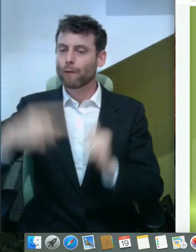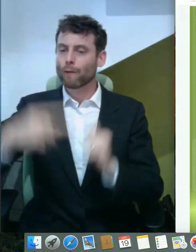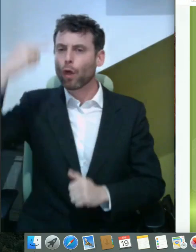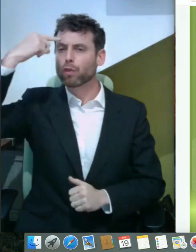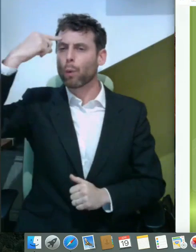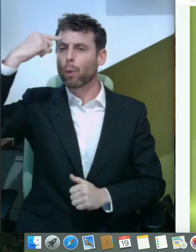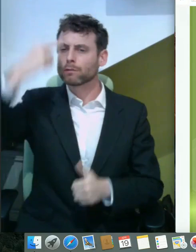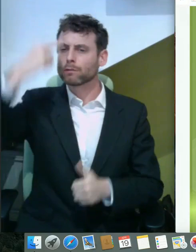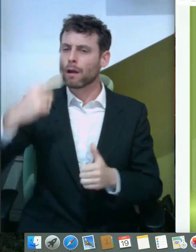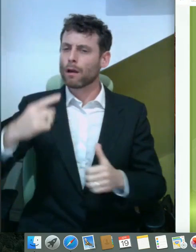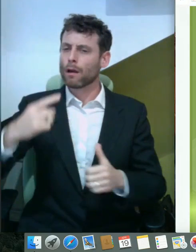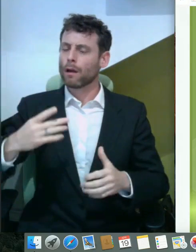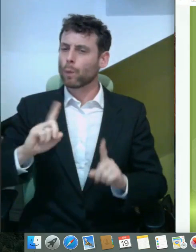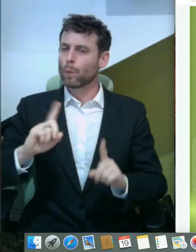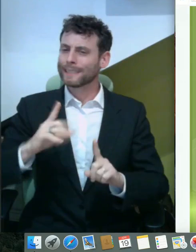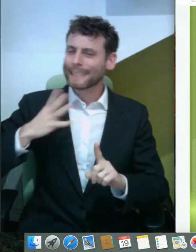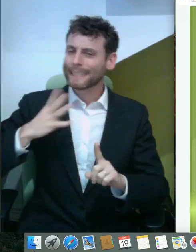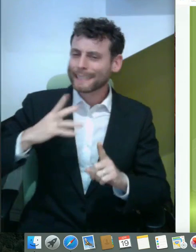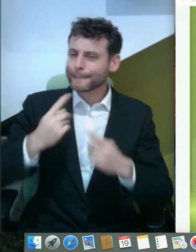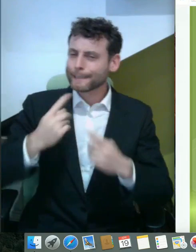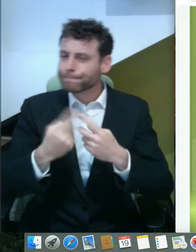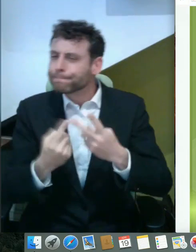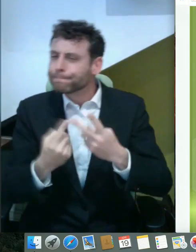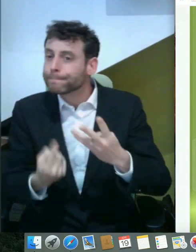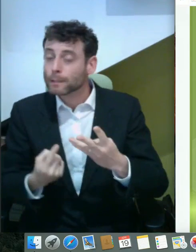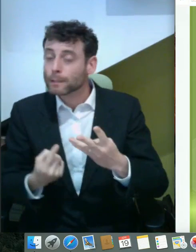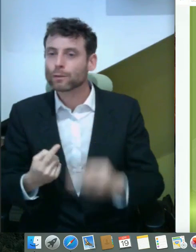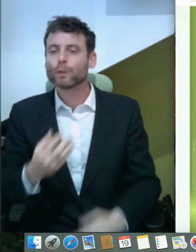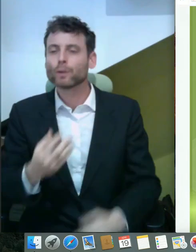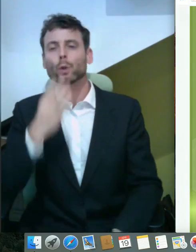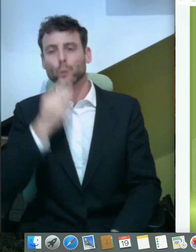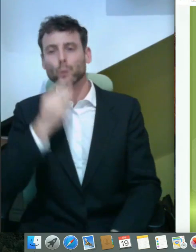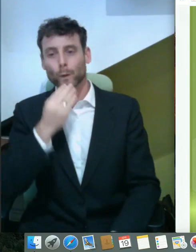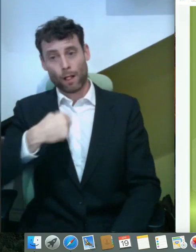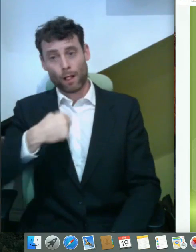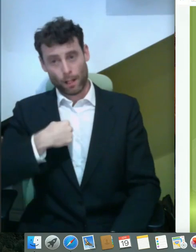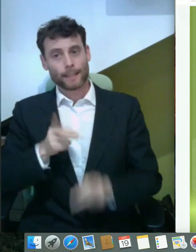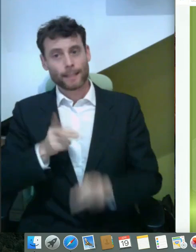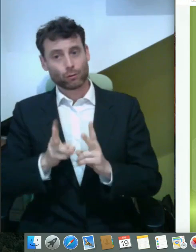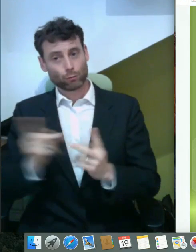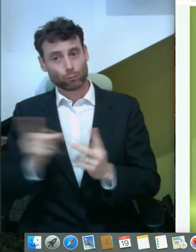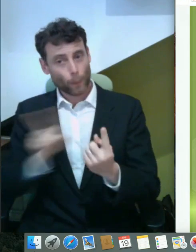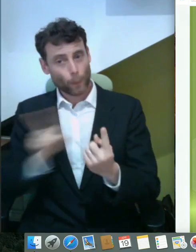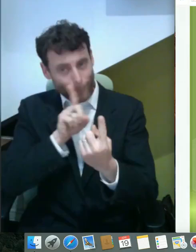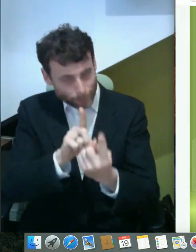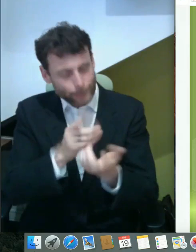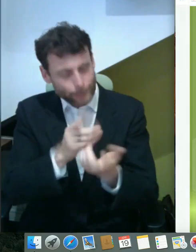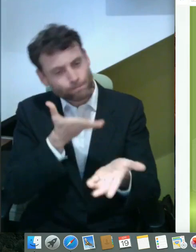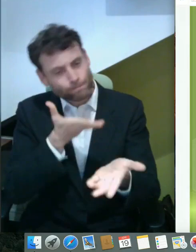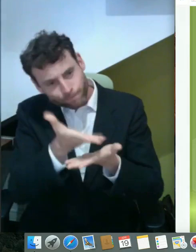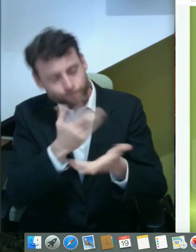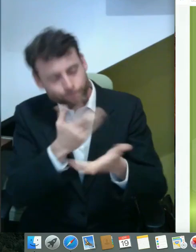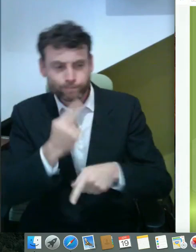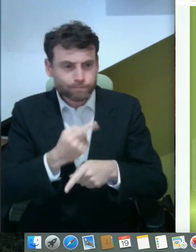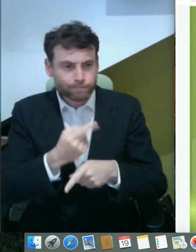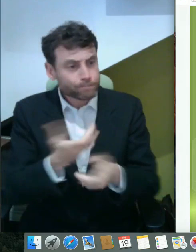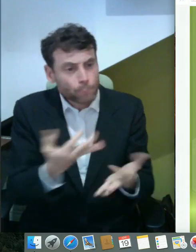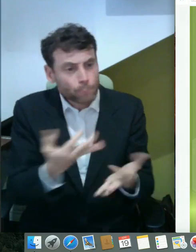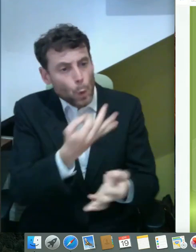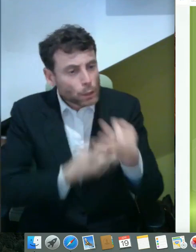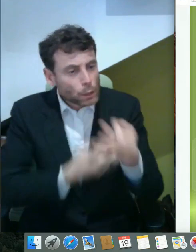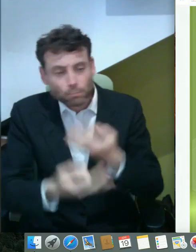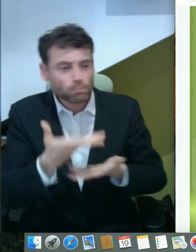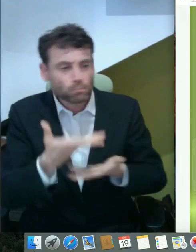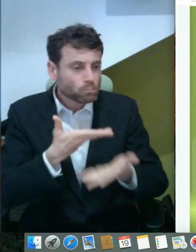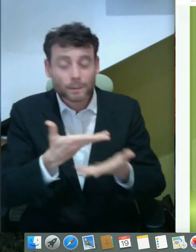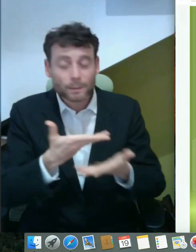just automatically know to consider. And so it's always useful to have these meetings if at all possible. Sometimes